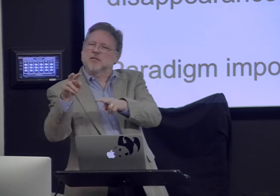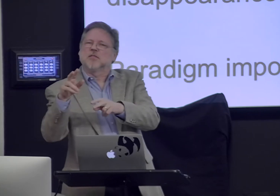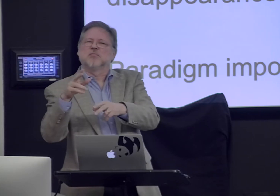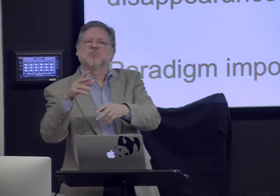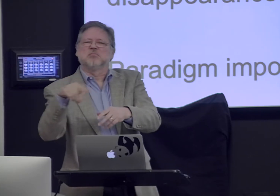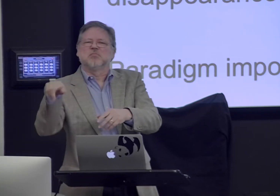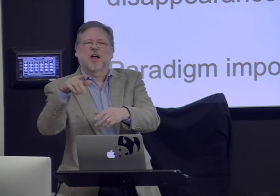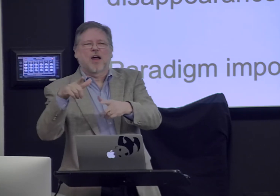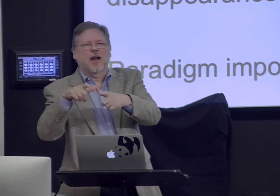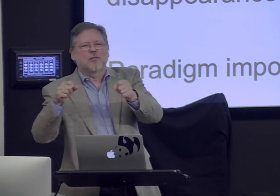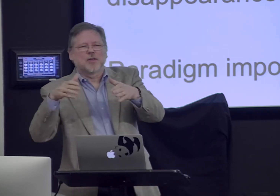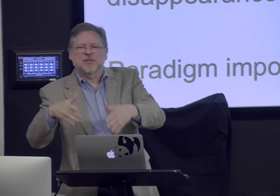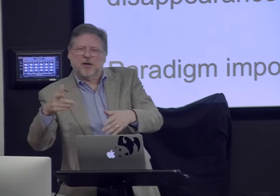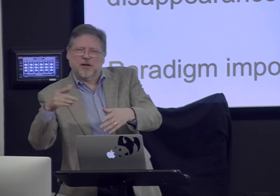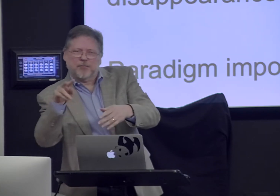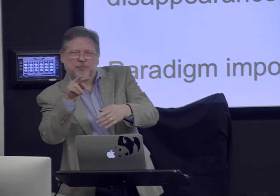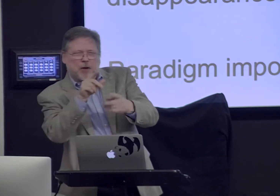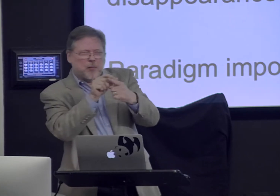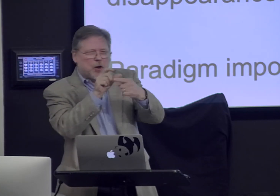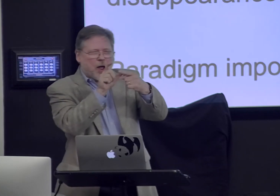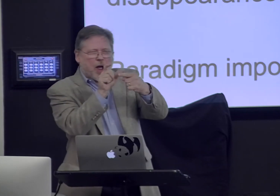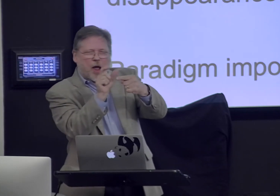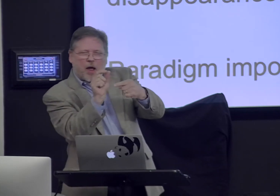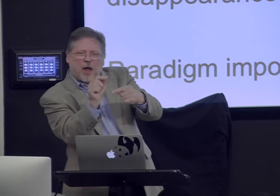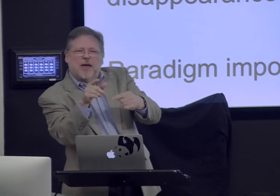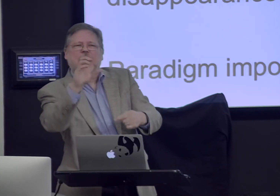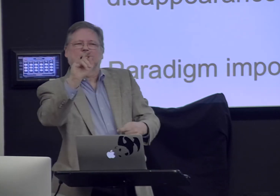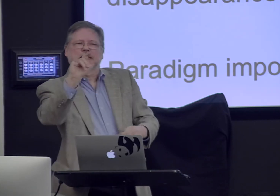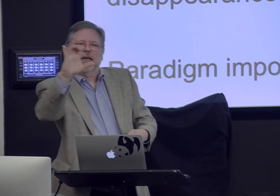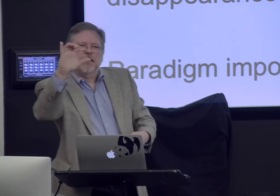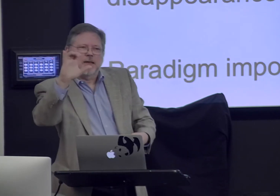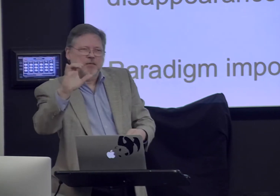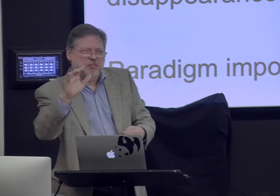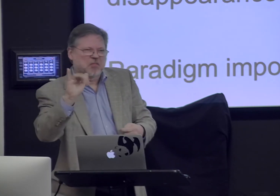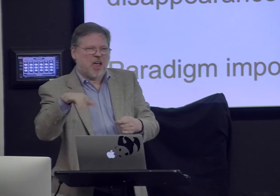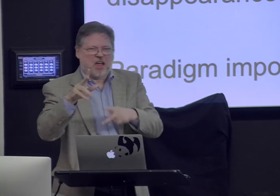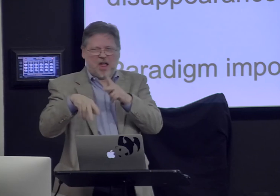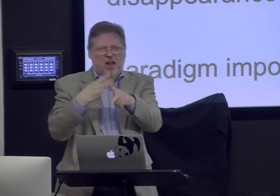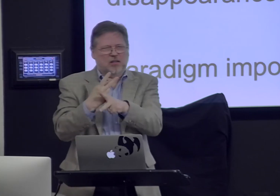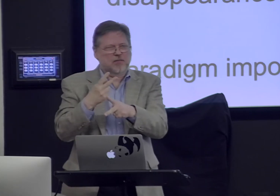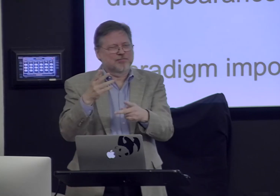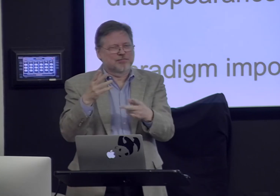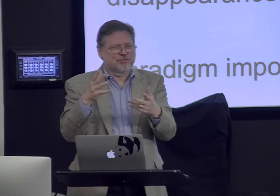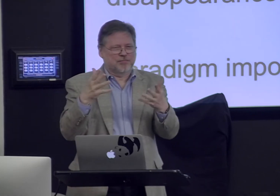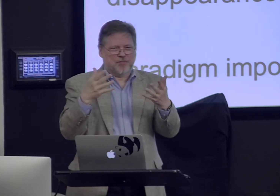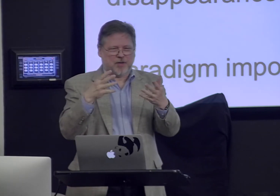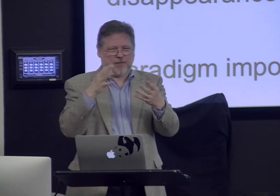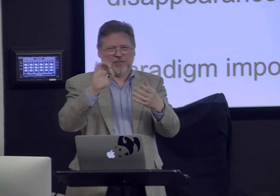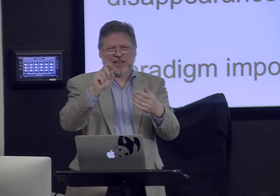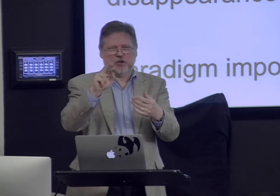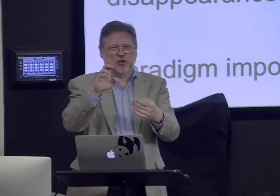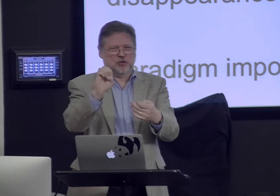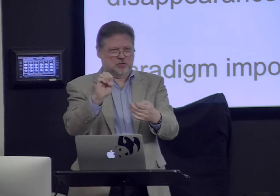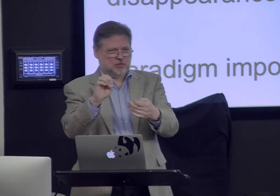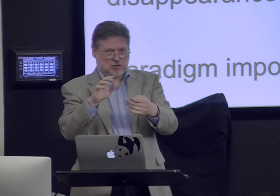disappeared. Signs can also undergo